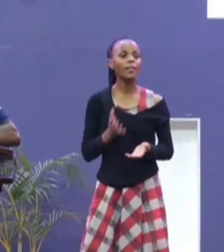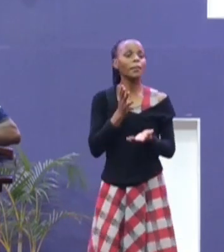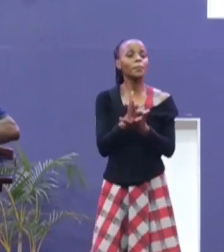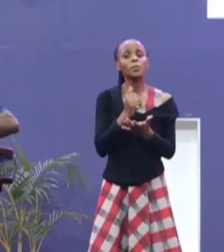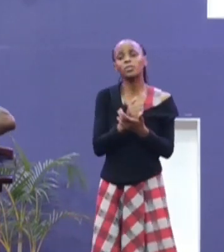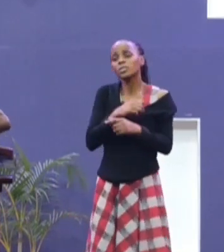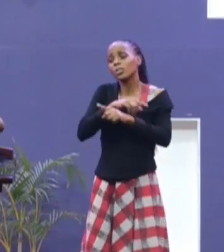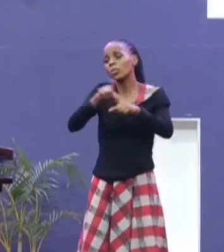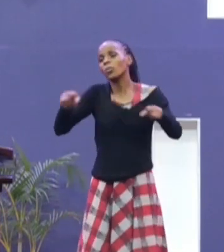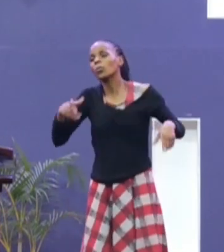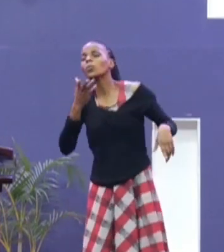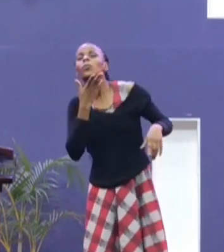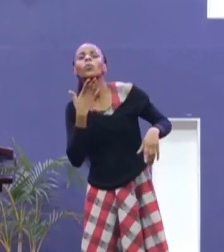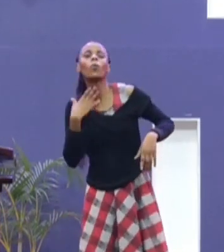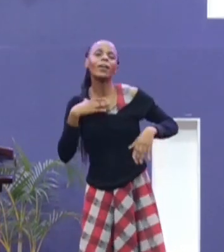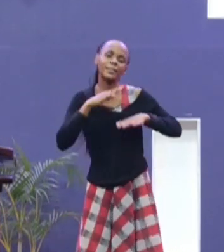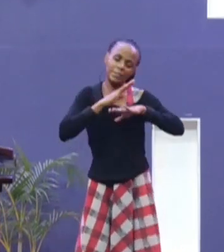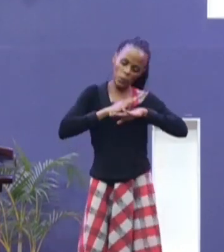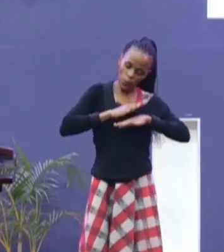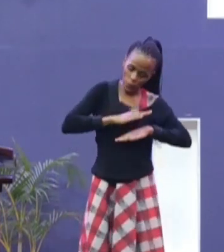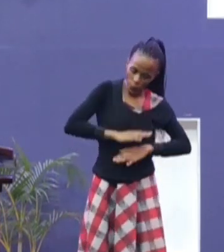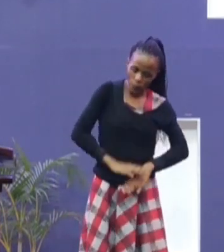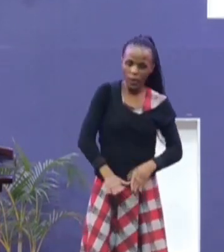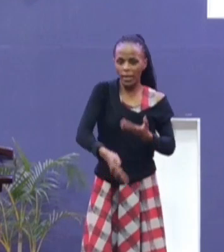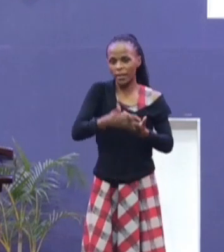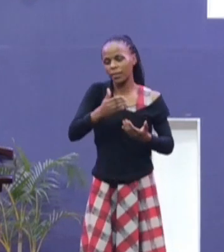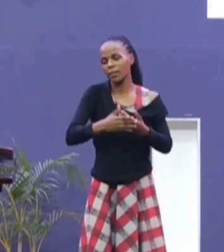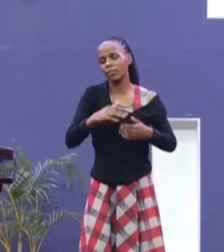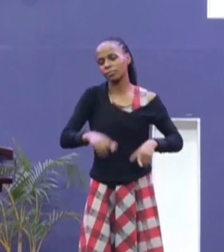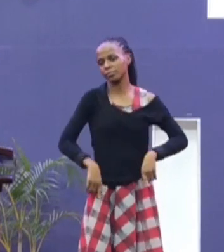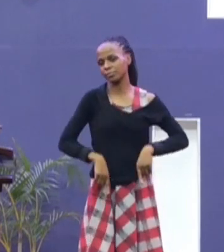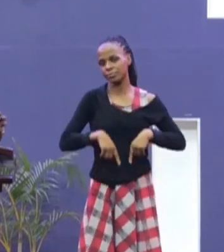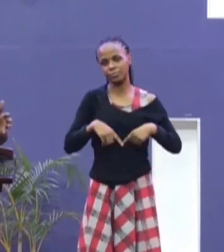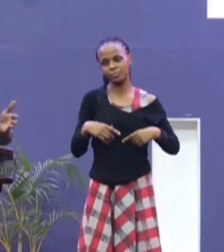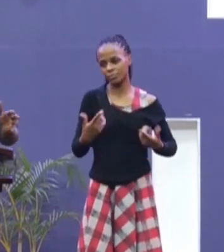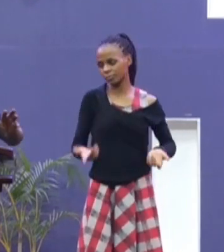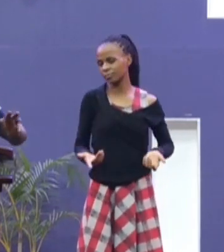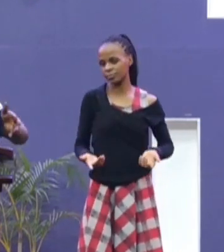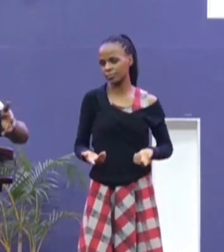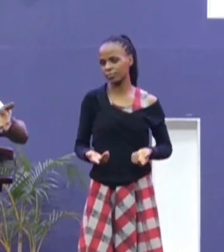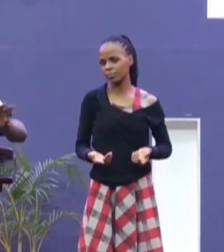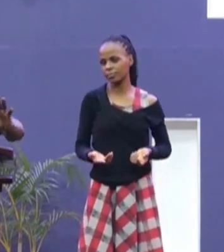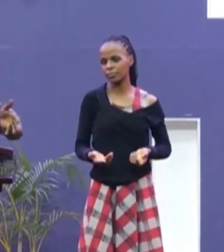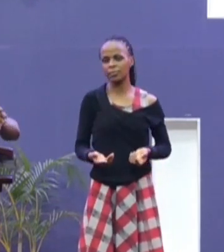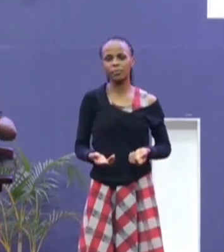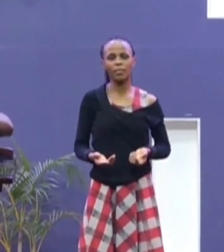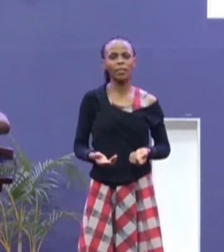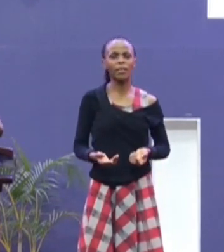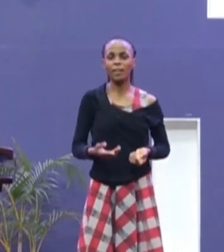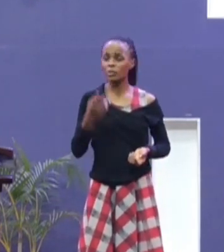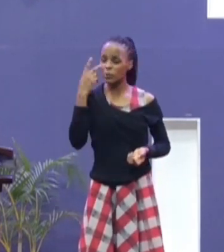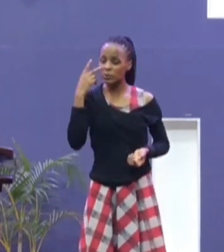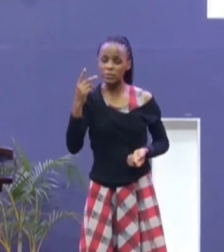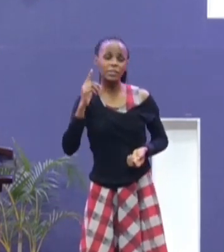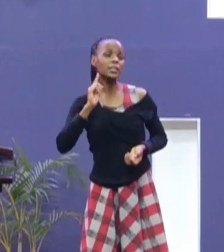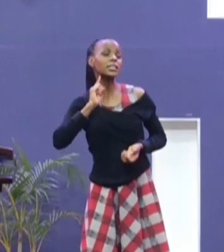want comfortable life. Kubanga twagala obulamu obusanyusa. We find so sweet that